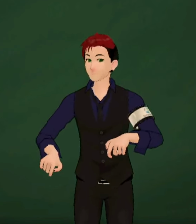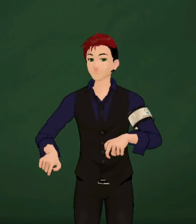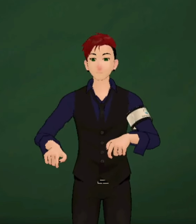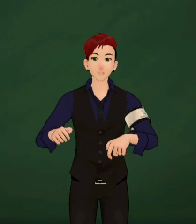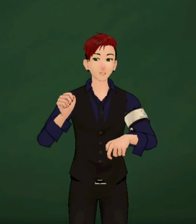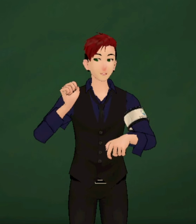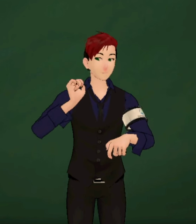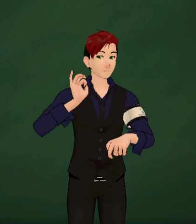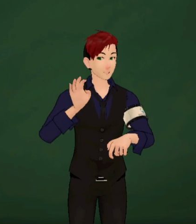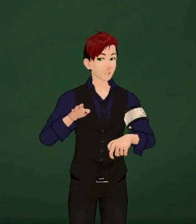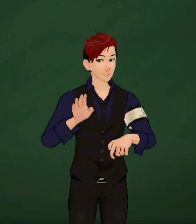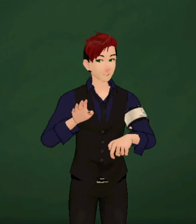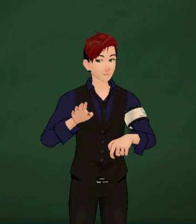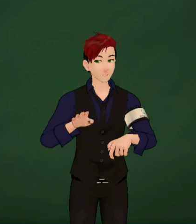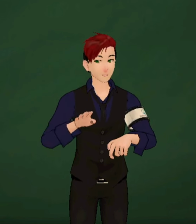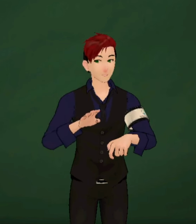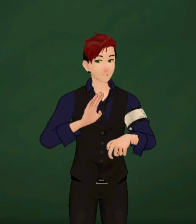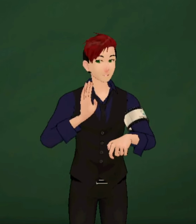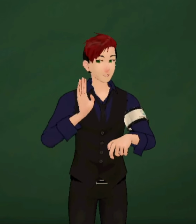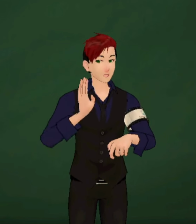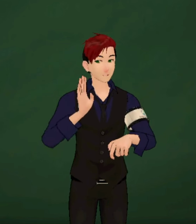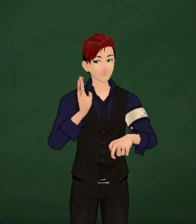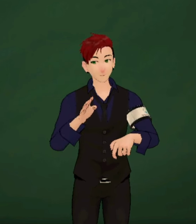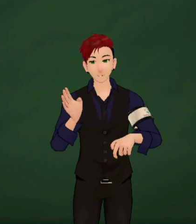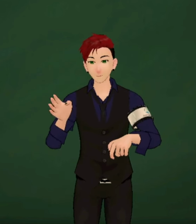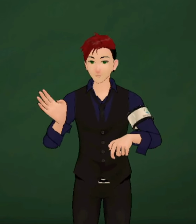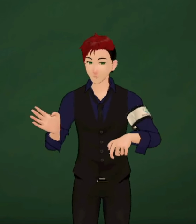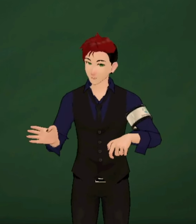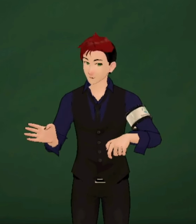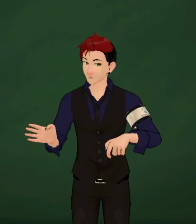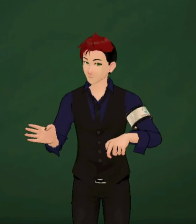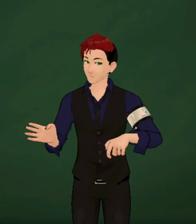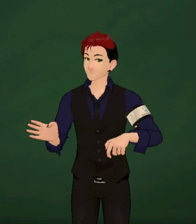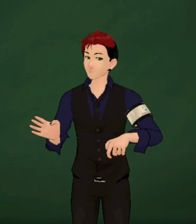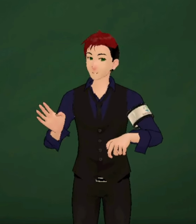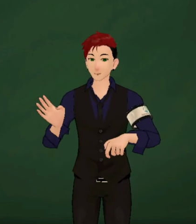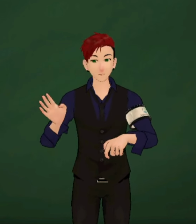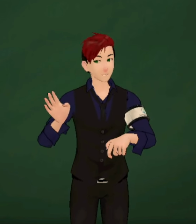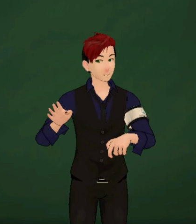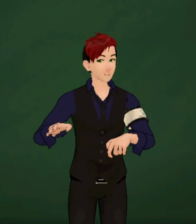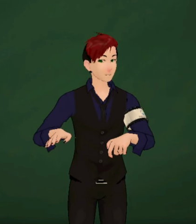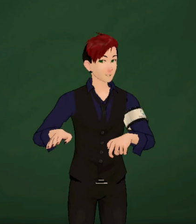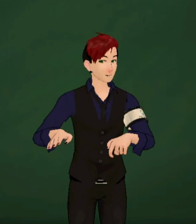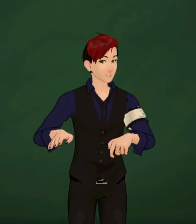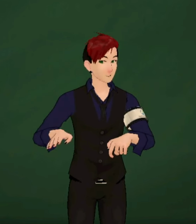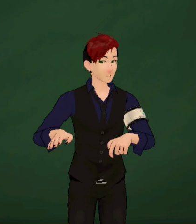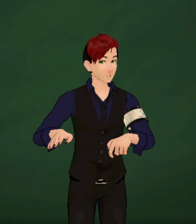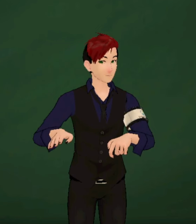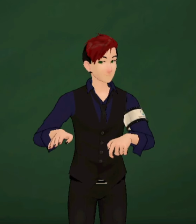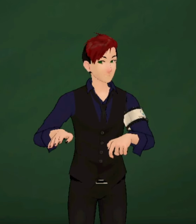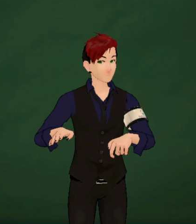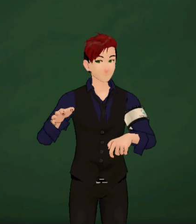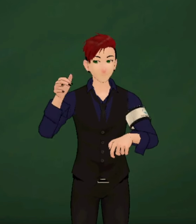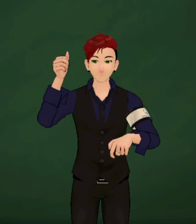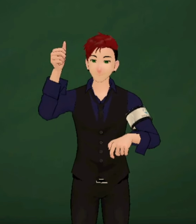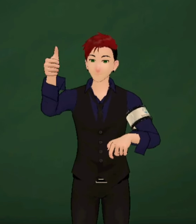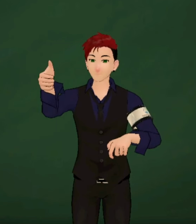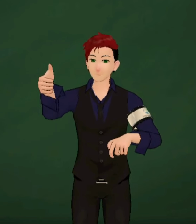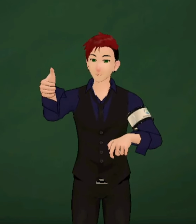worry. We'll get through this Quite together. a few We're of partners. these are multiple words. This is kind of your challenge category. Yes. Here